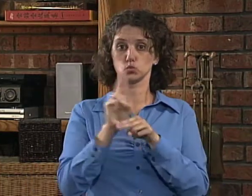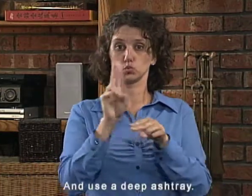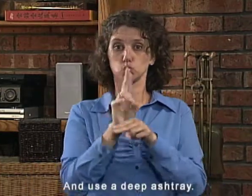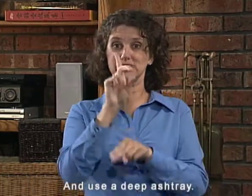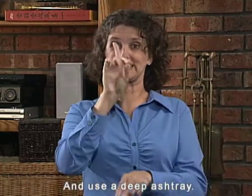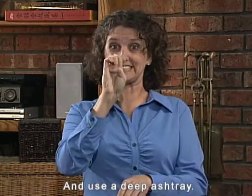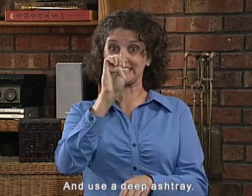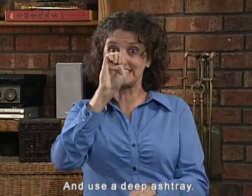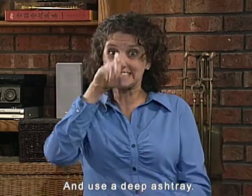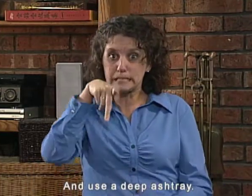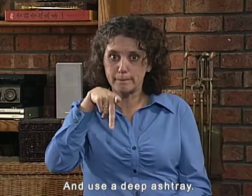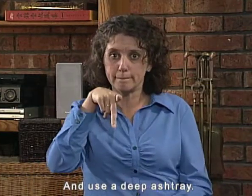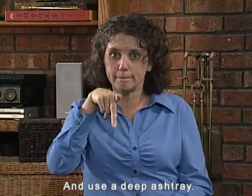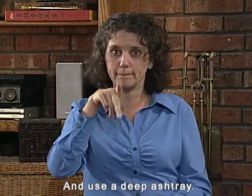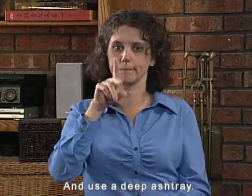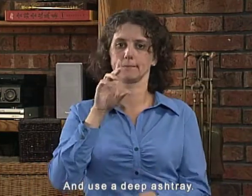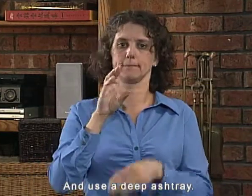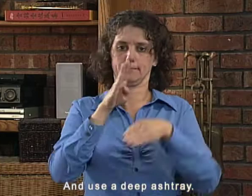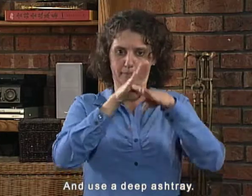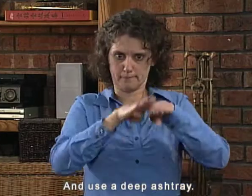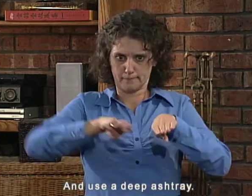And use a deep ashtray.